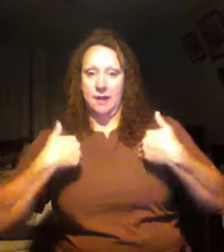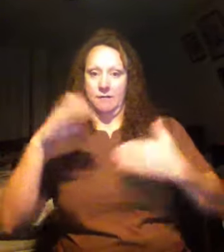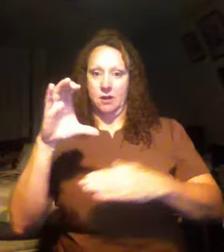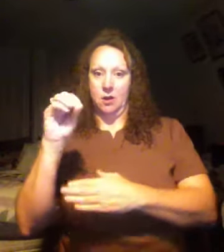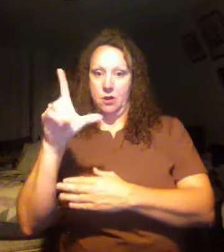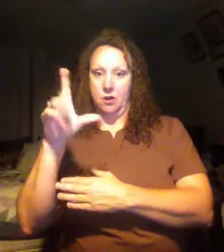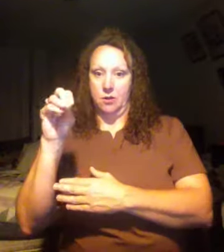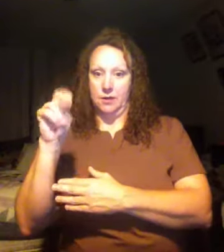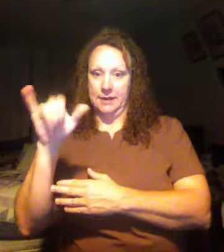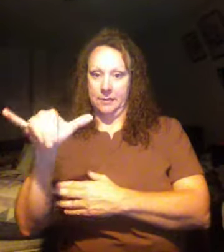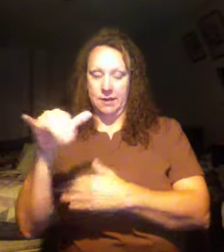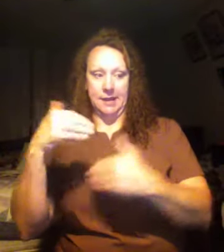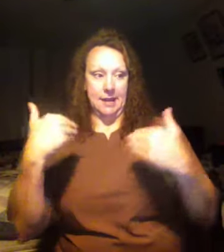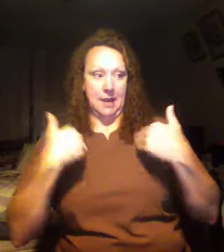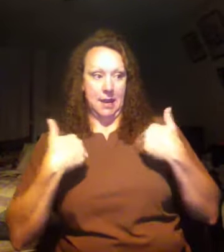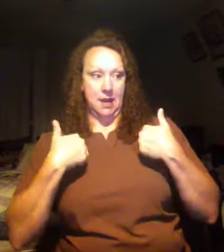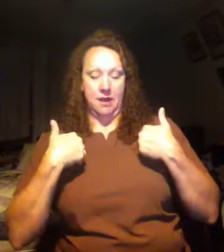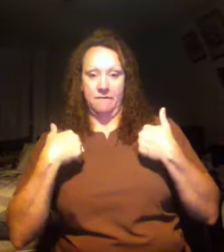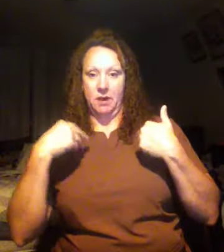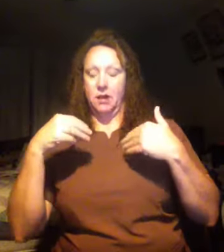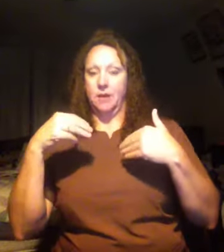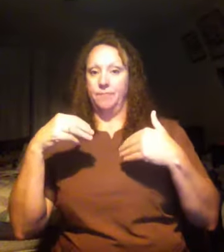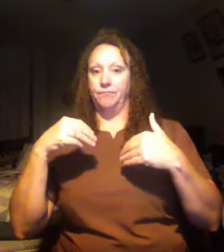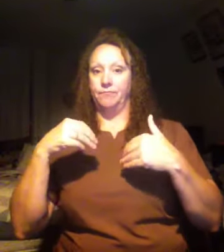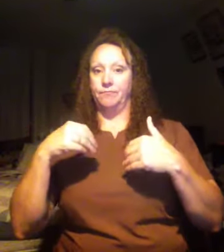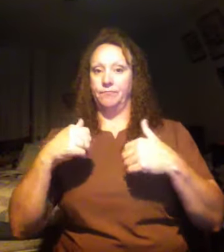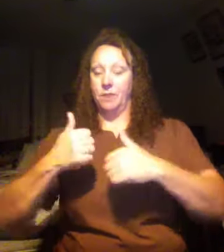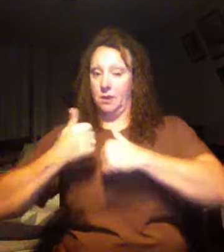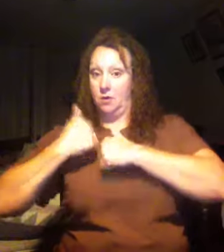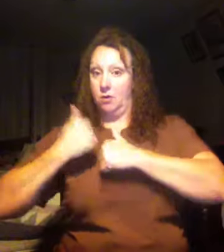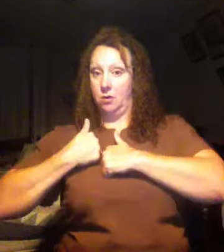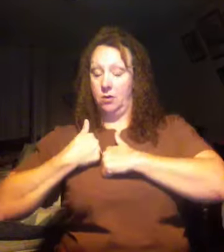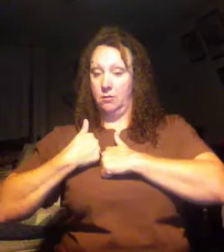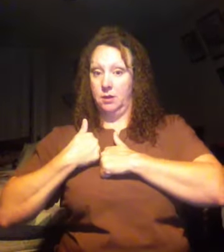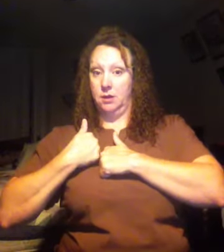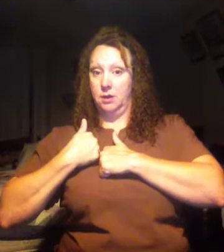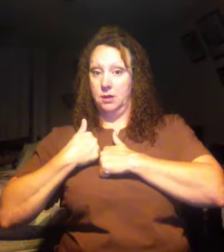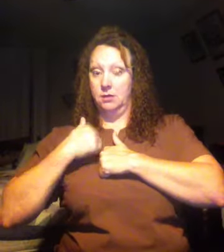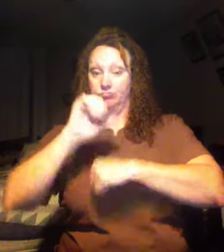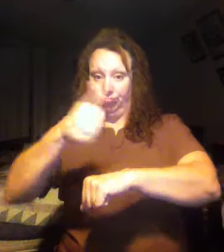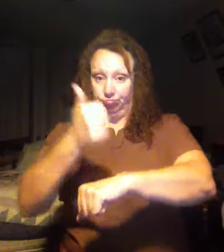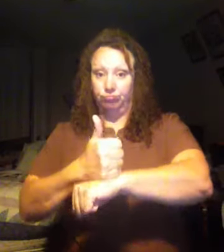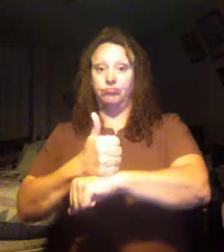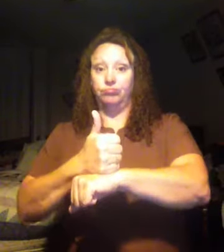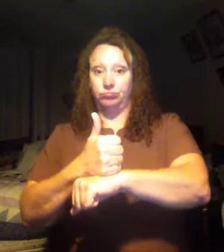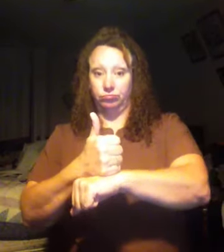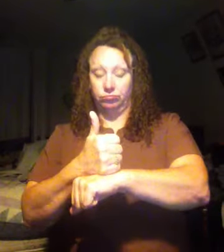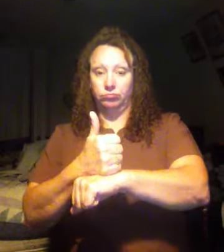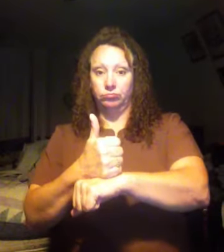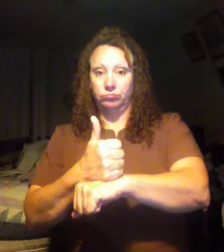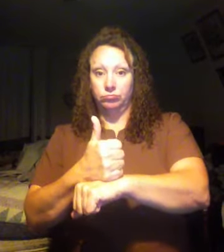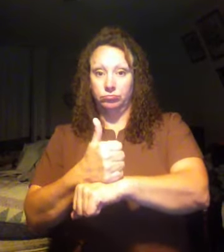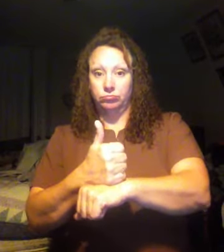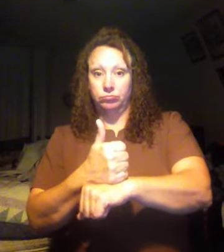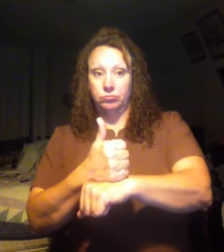major battles, or at least they did very well in them. And also, they've proven to the British now that they can really